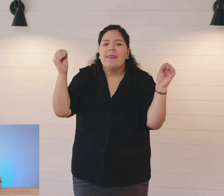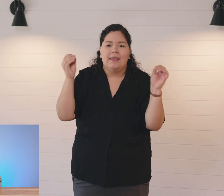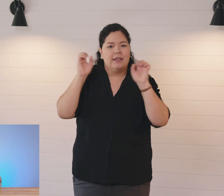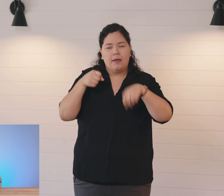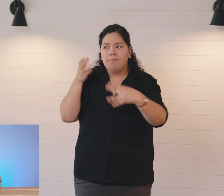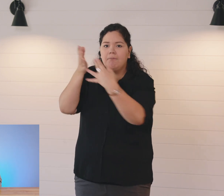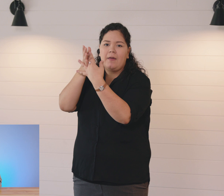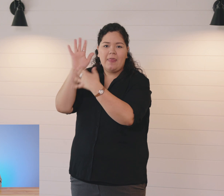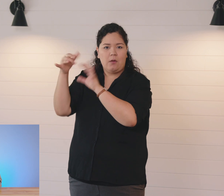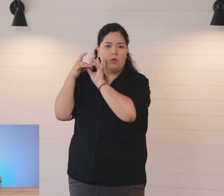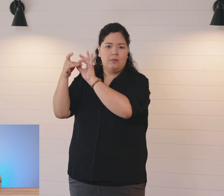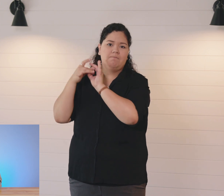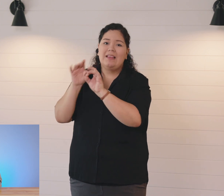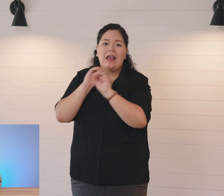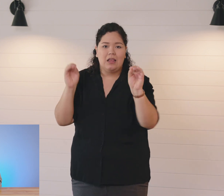creation.